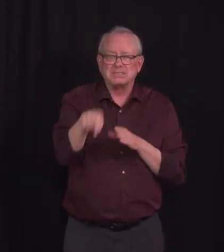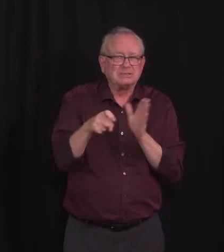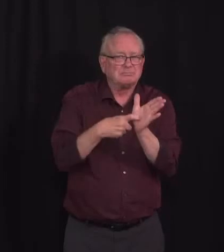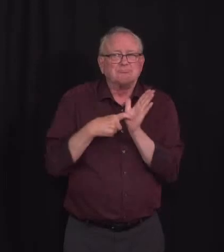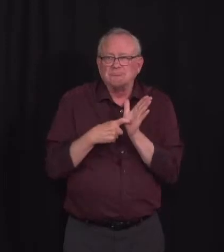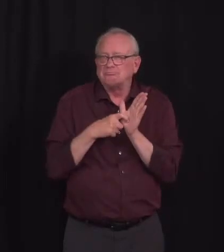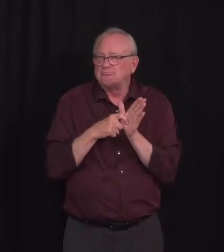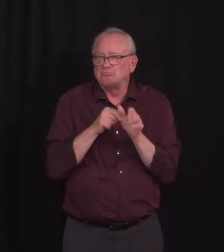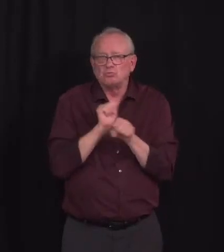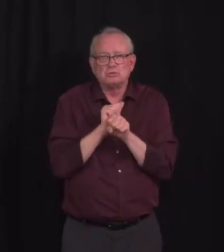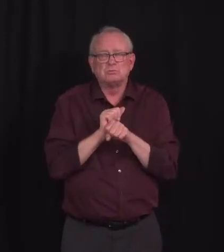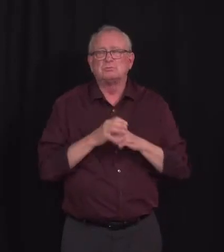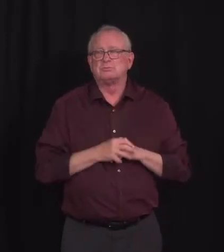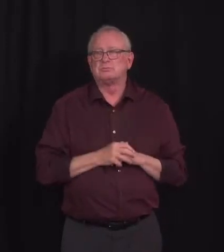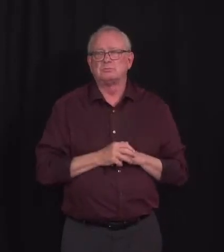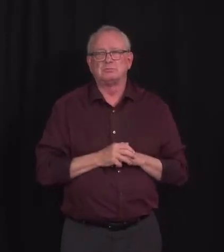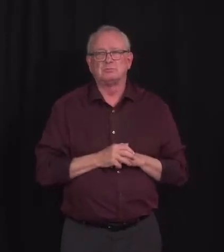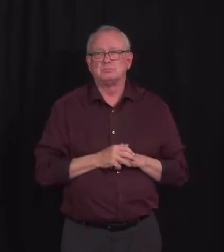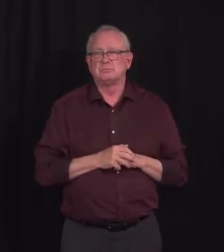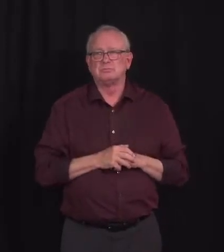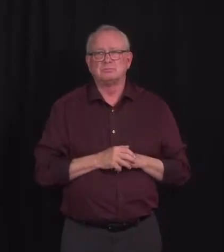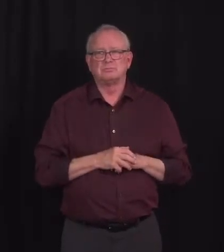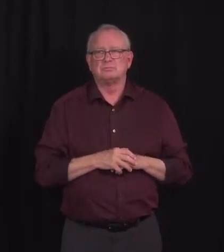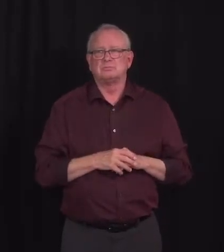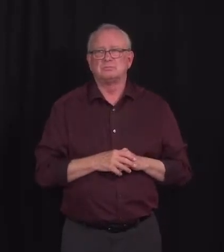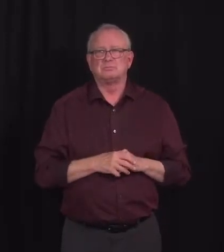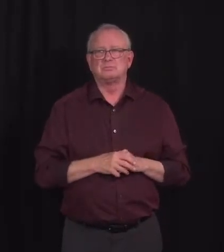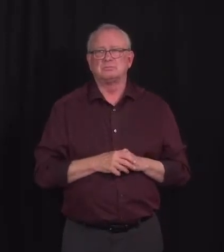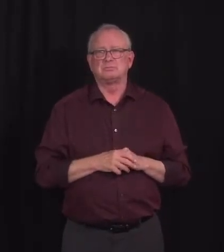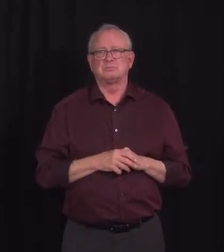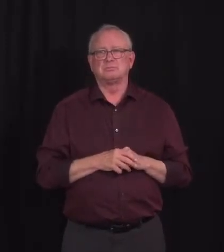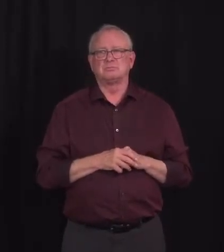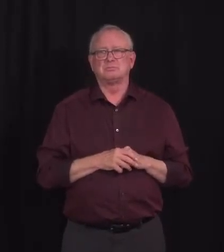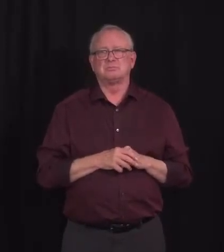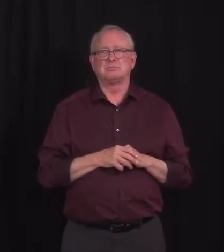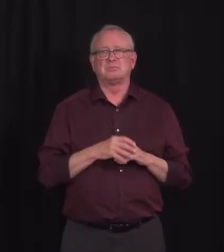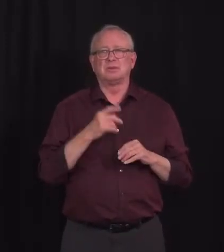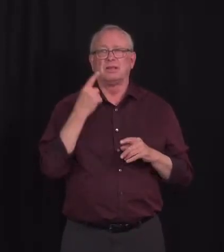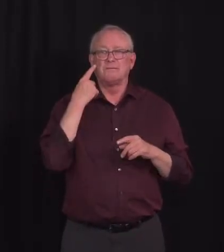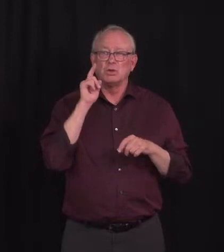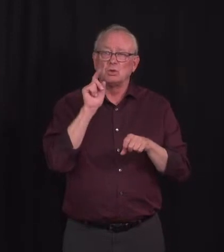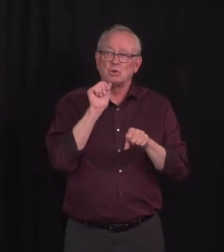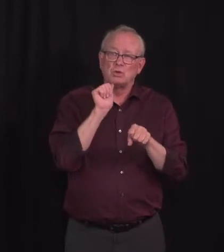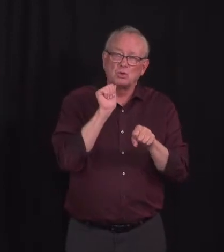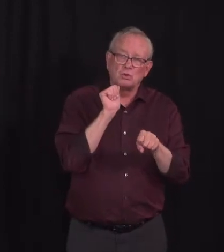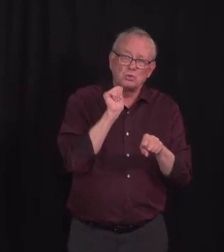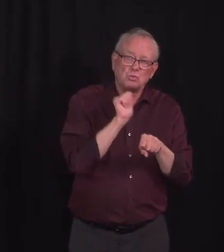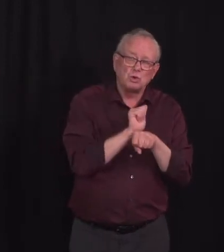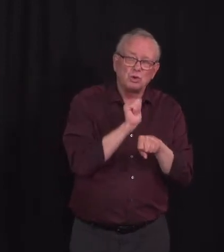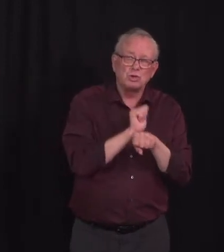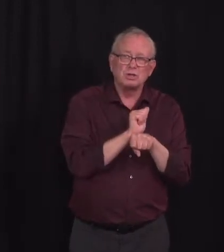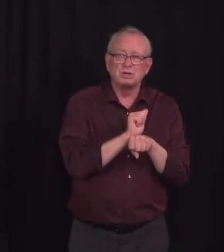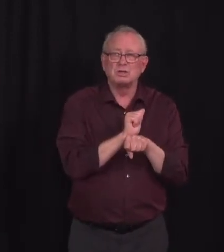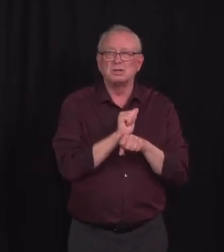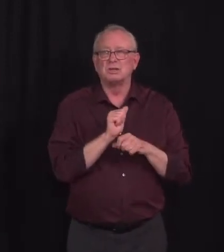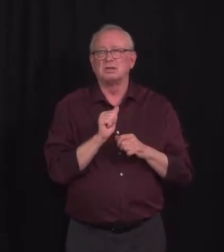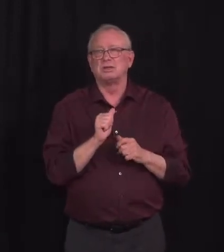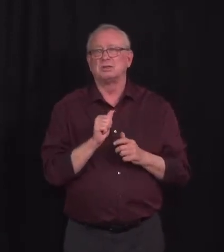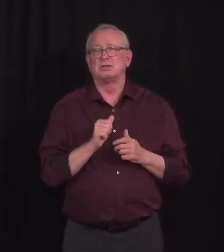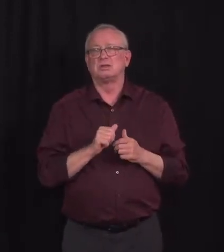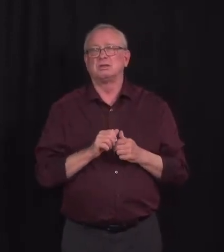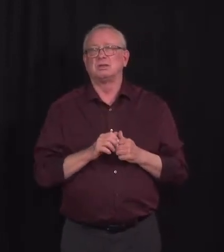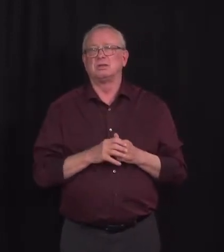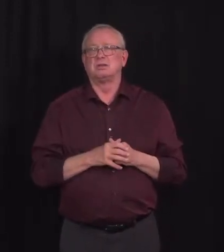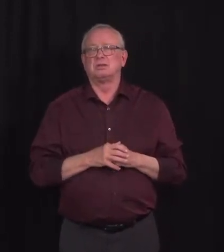a workspace, again, that in this particular instance is a part of the picture in terms of whether being